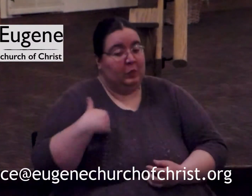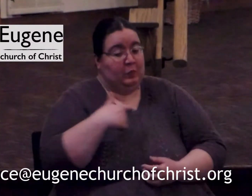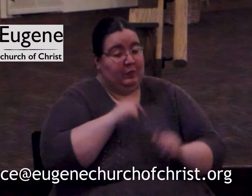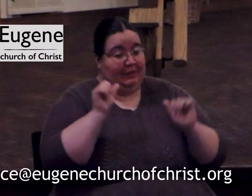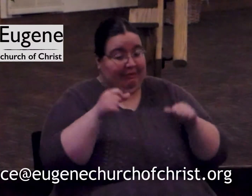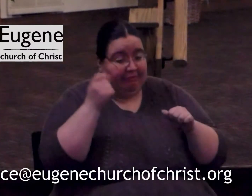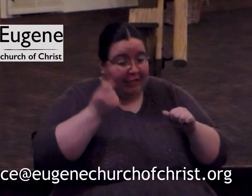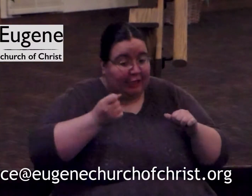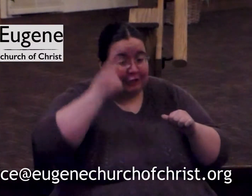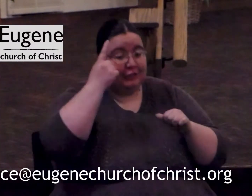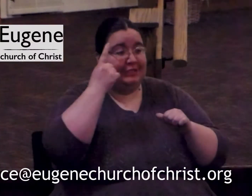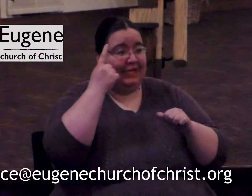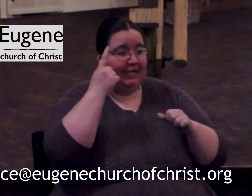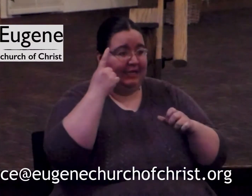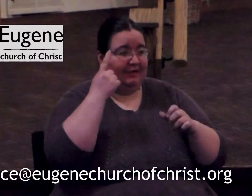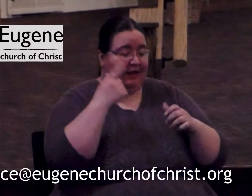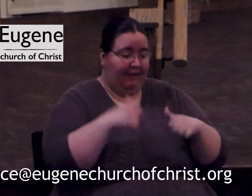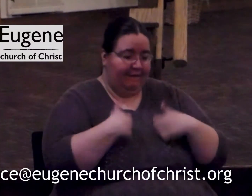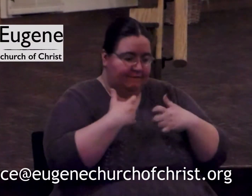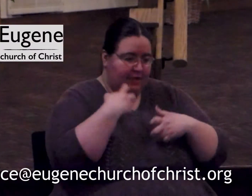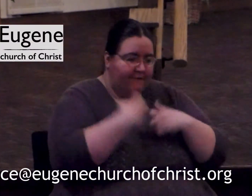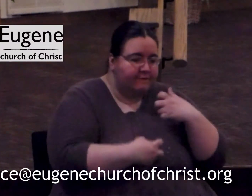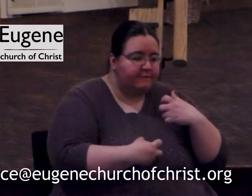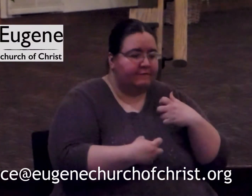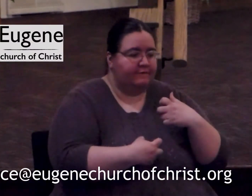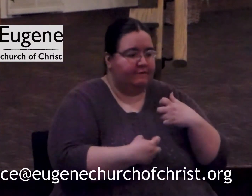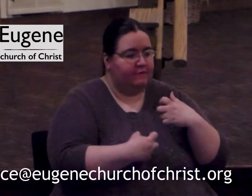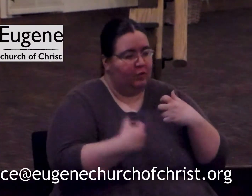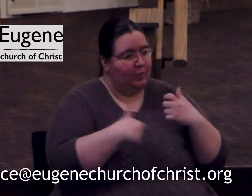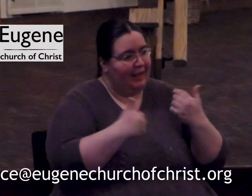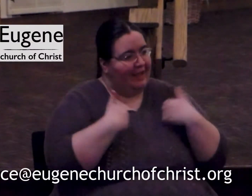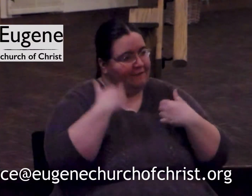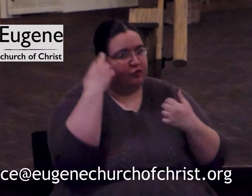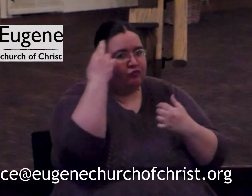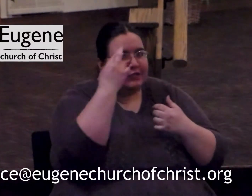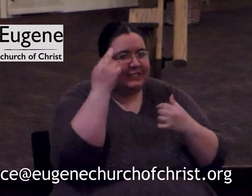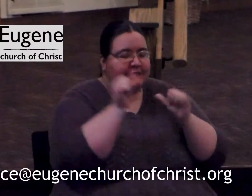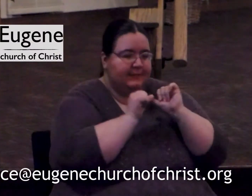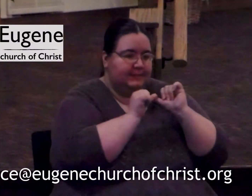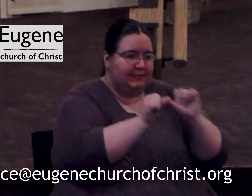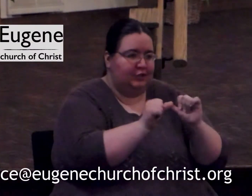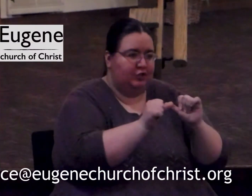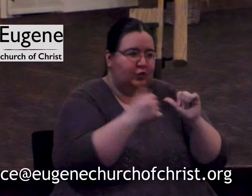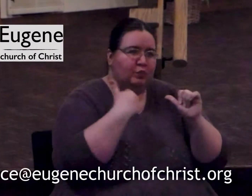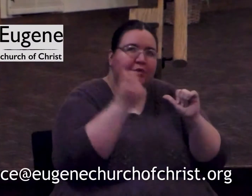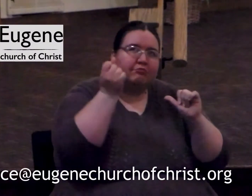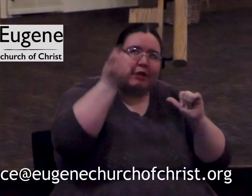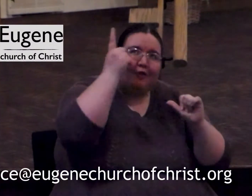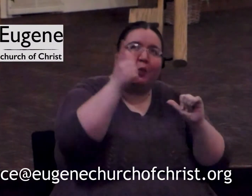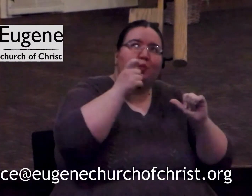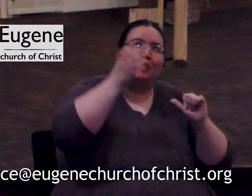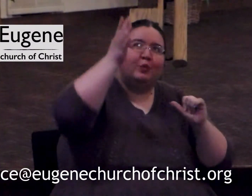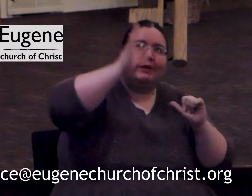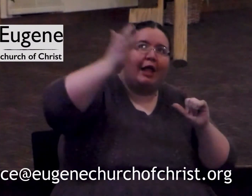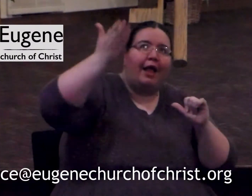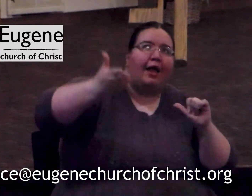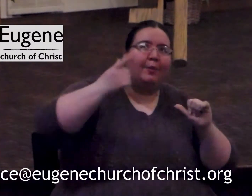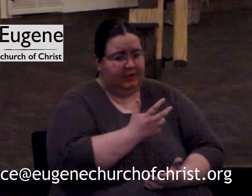that we're keeping on. There's a reason that we stick with God because we understand who he is and we understand what he has promised. And